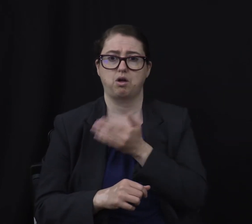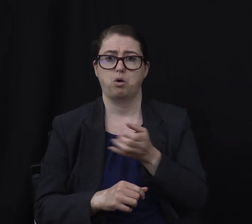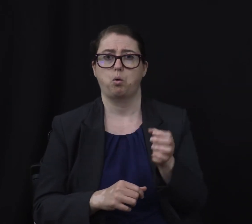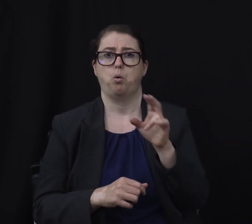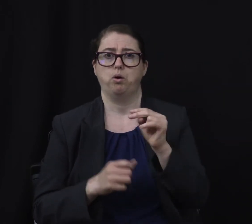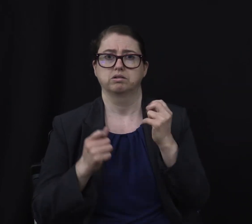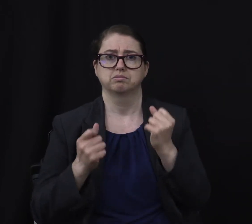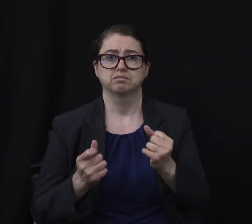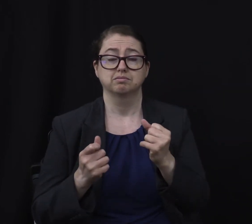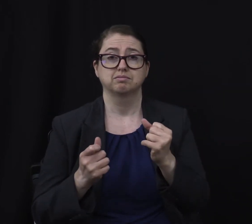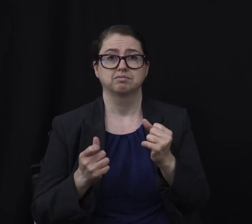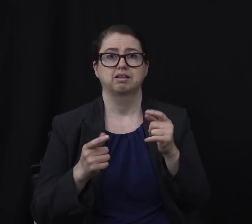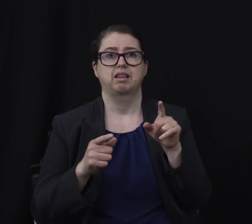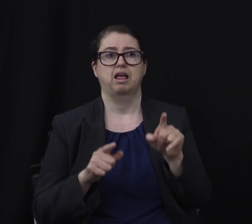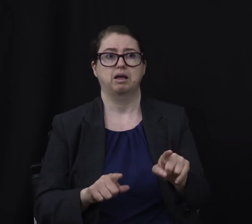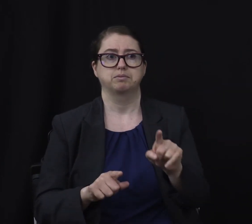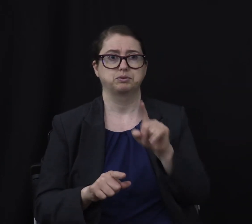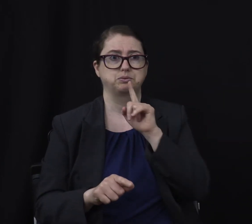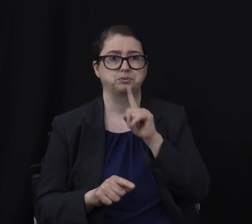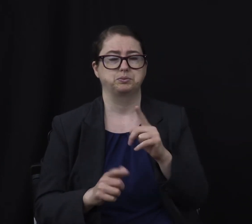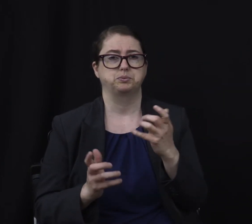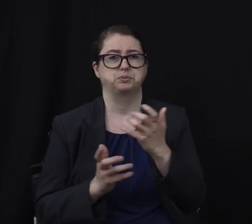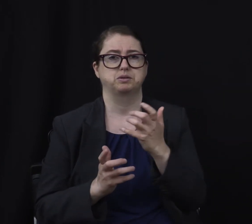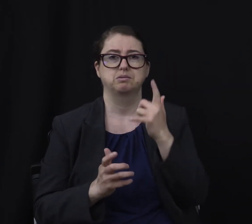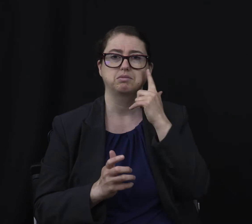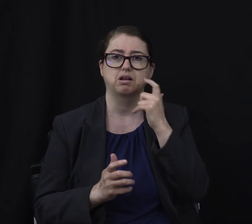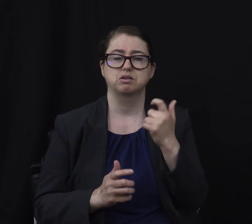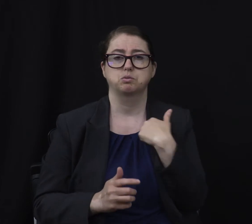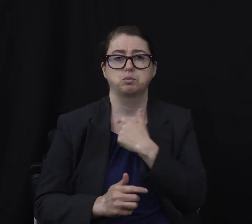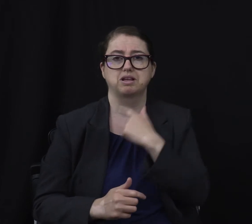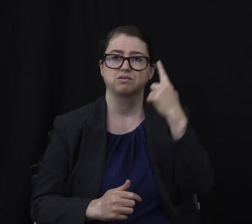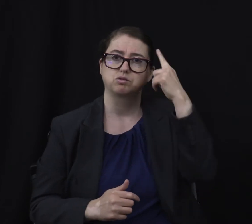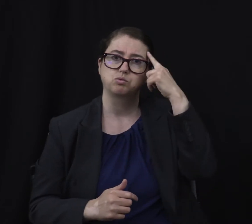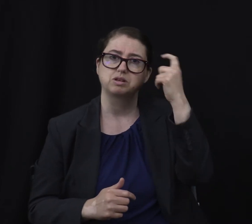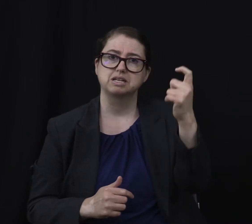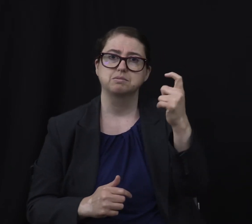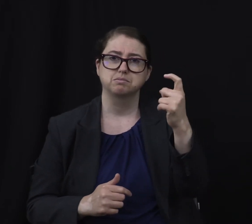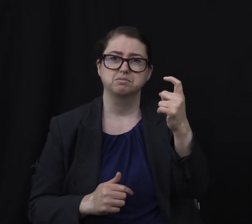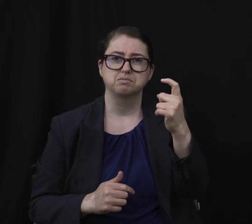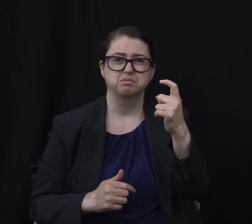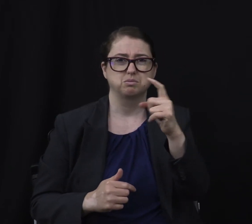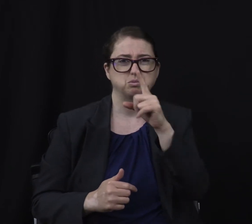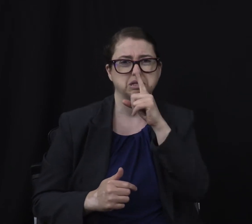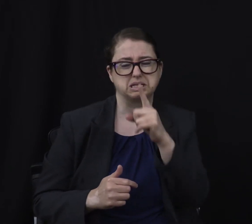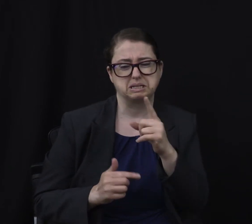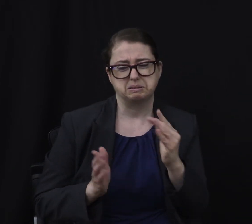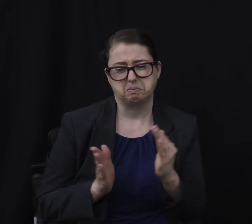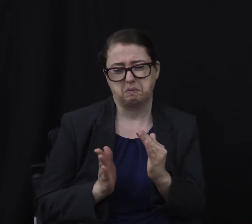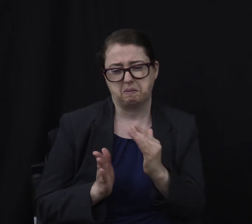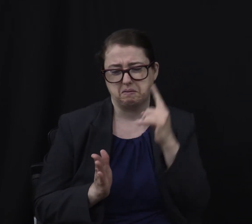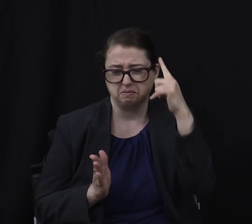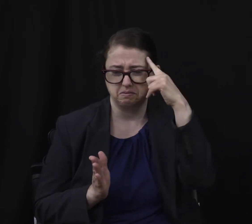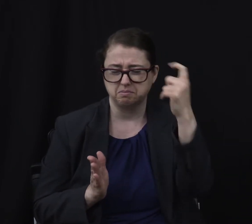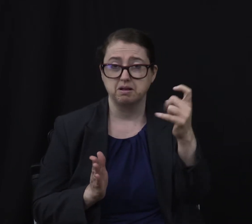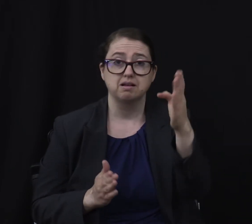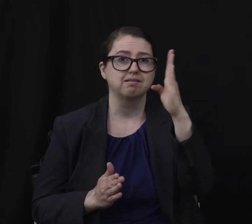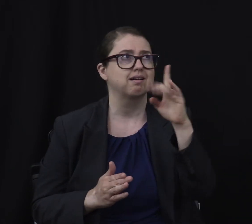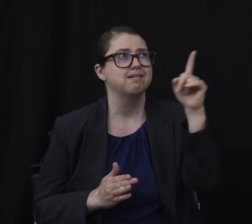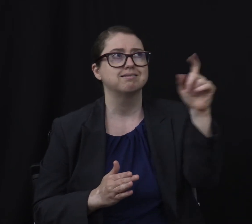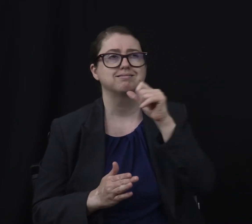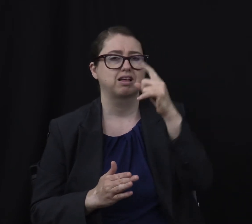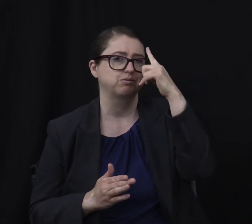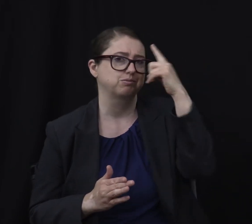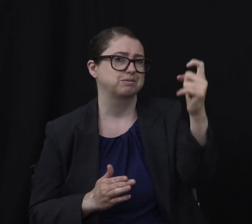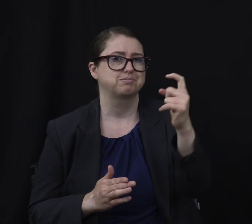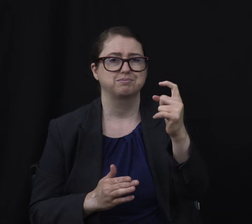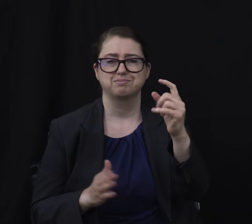true, it's usually because we have dreamed far too small. God does not dream small. It